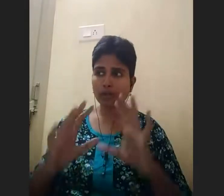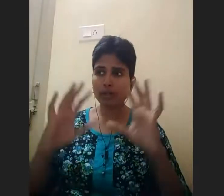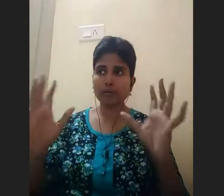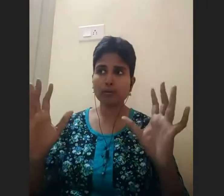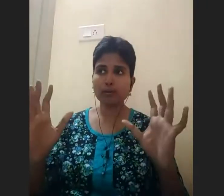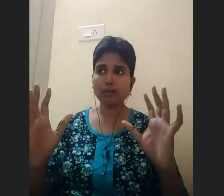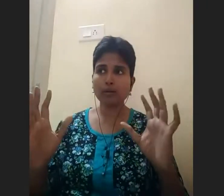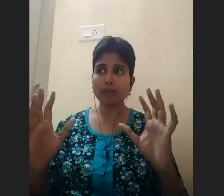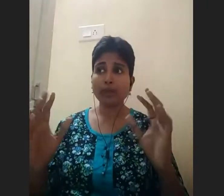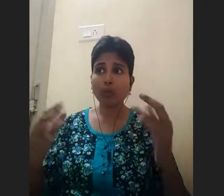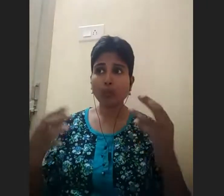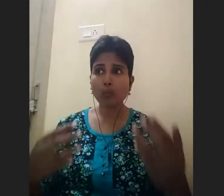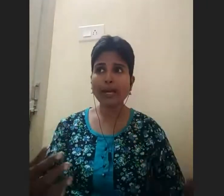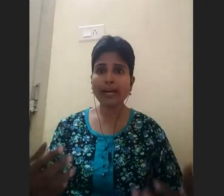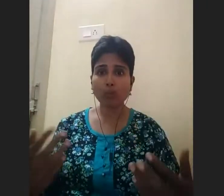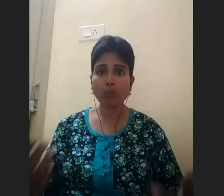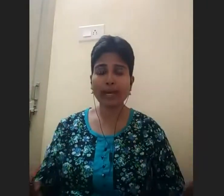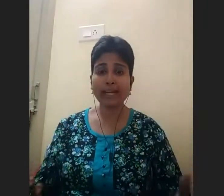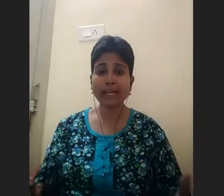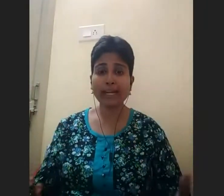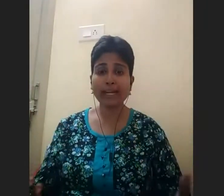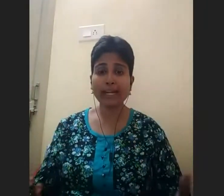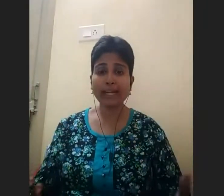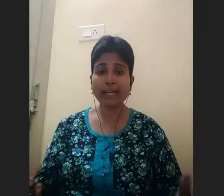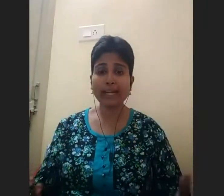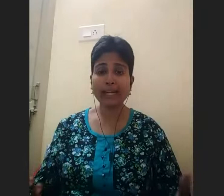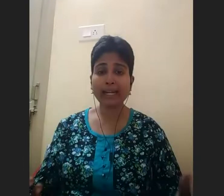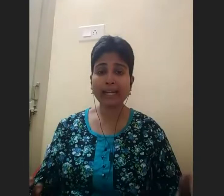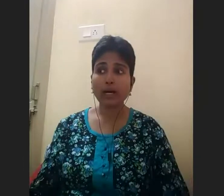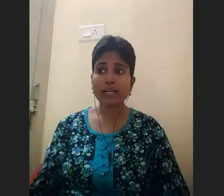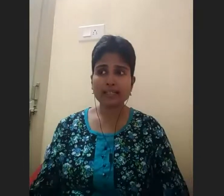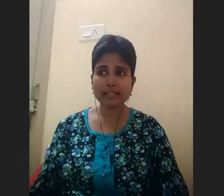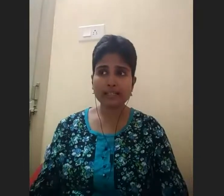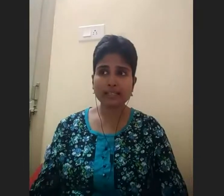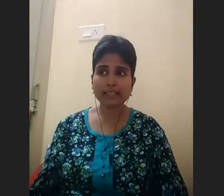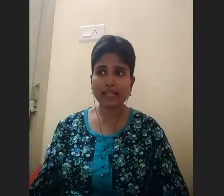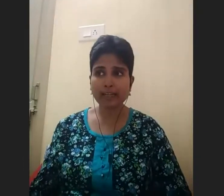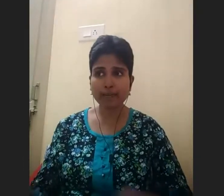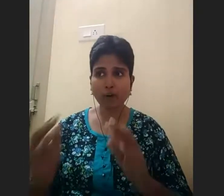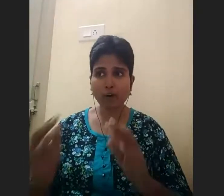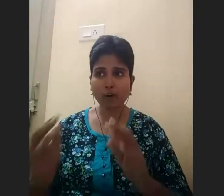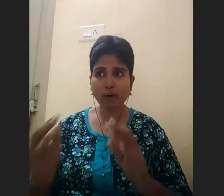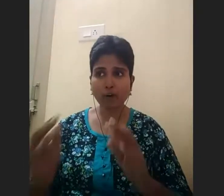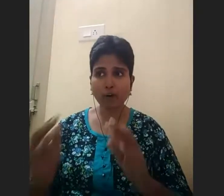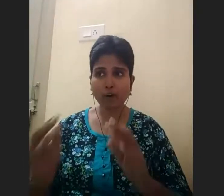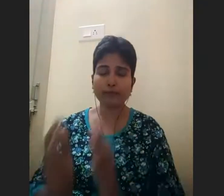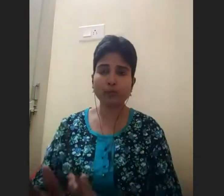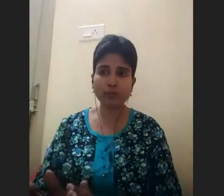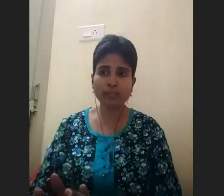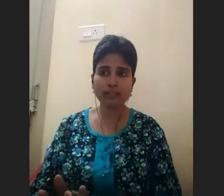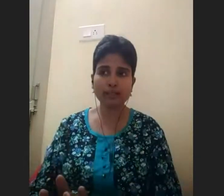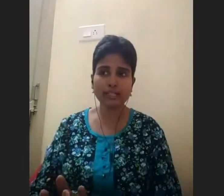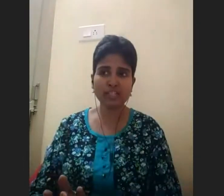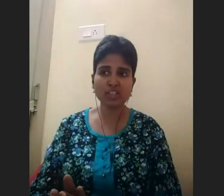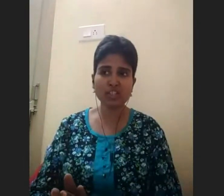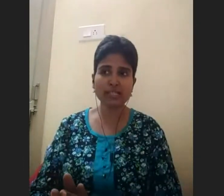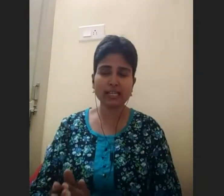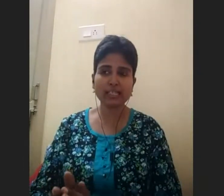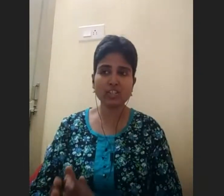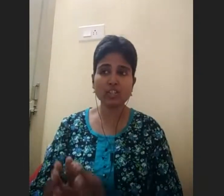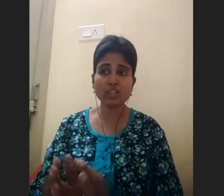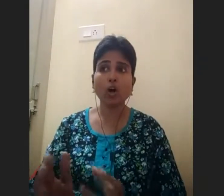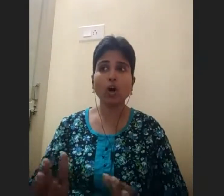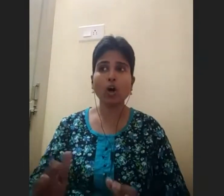about where, when, and how. So is it like for only a few conditions,